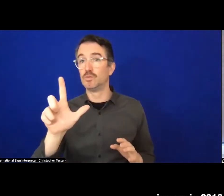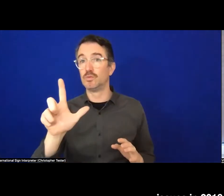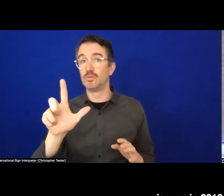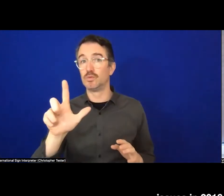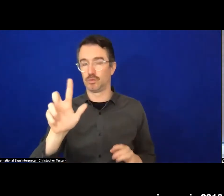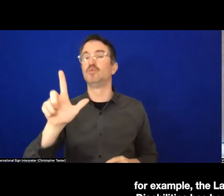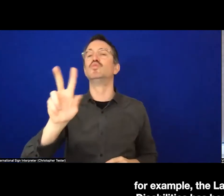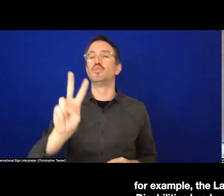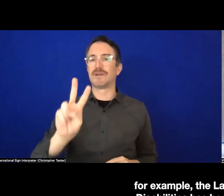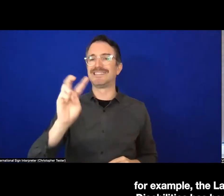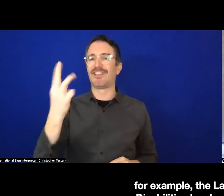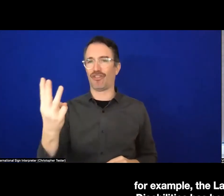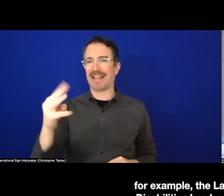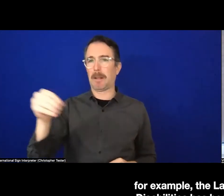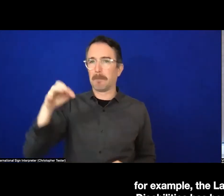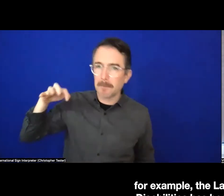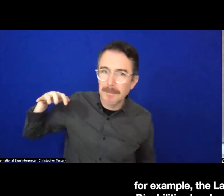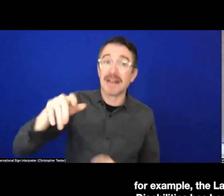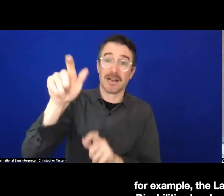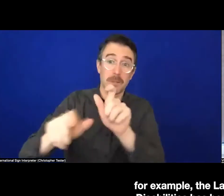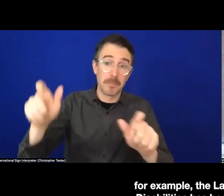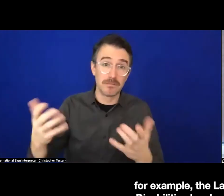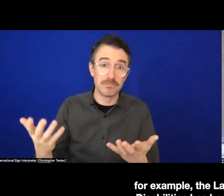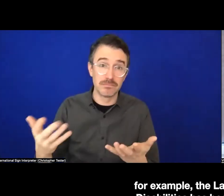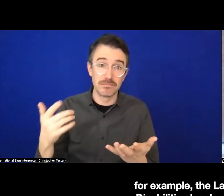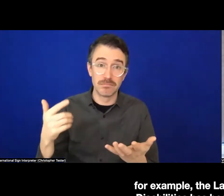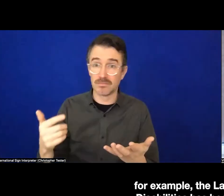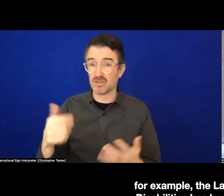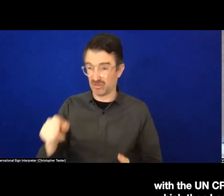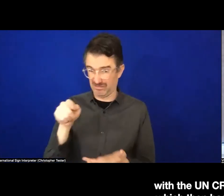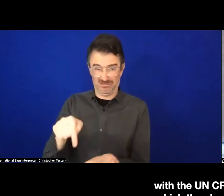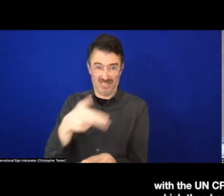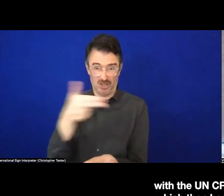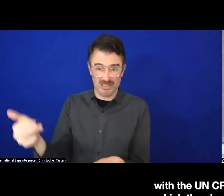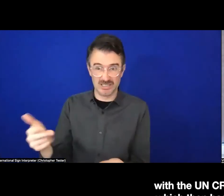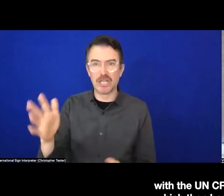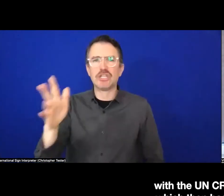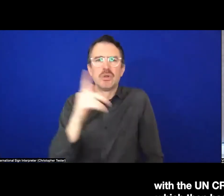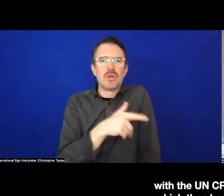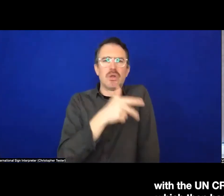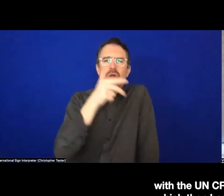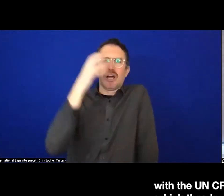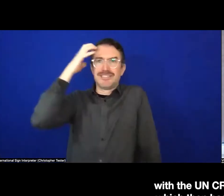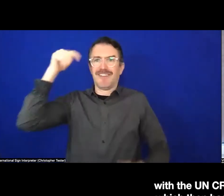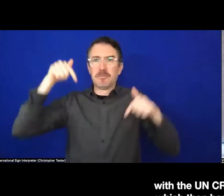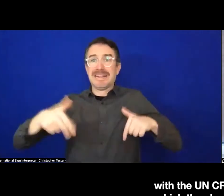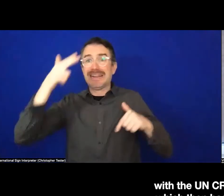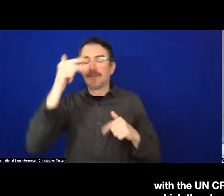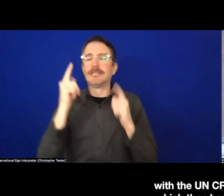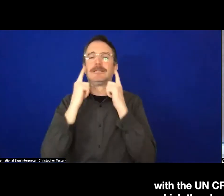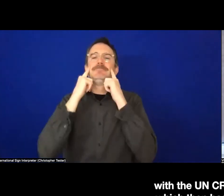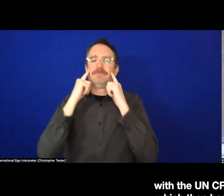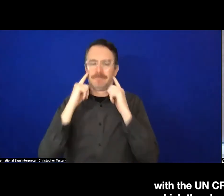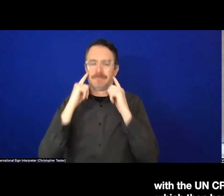In 2016, for example, the law of person with disability has been revised to align with the UNCRPD